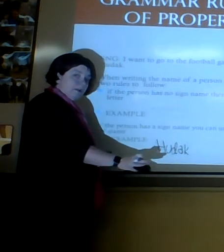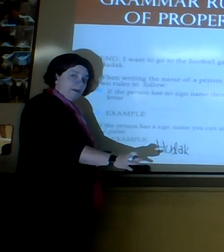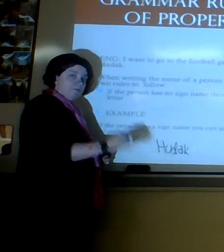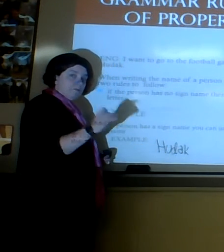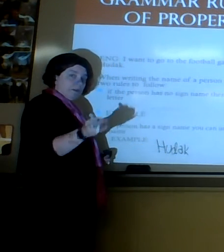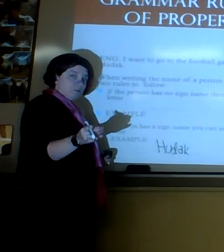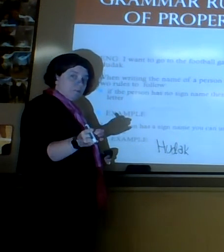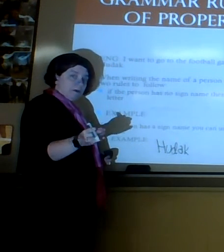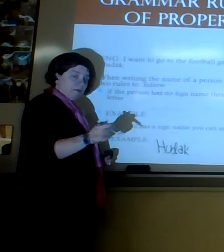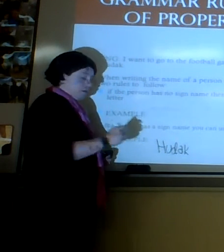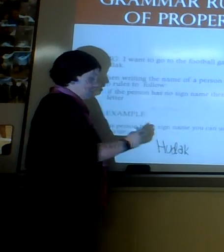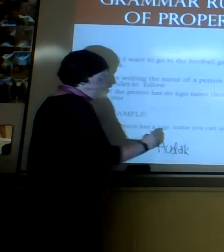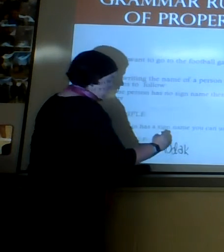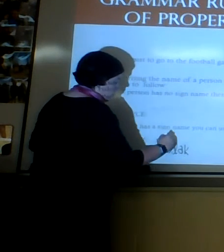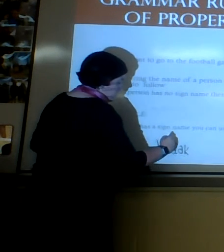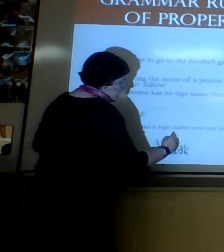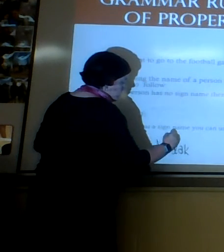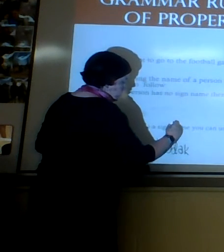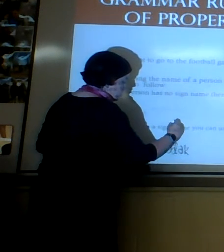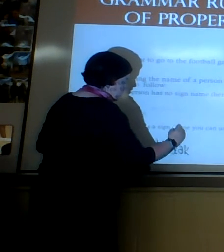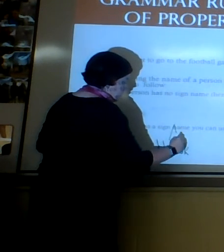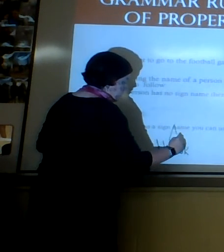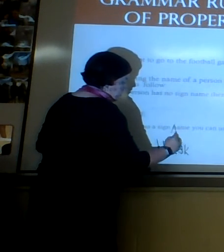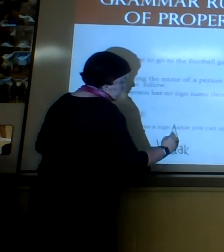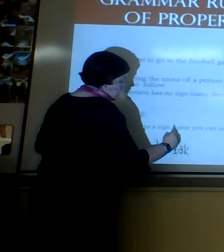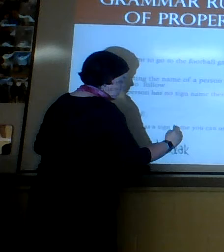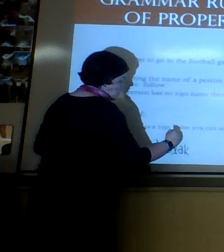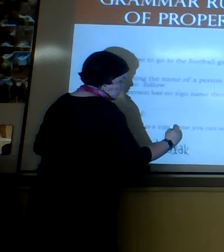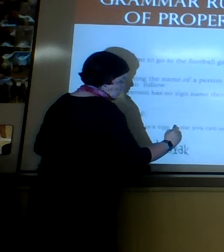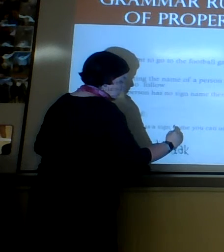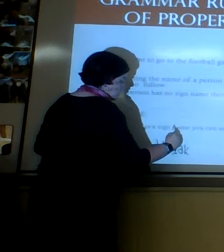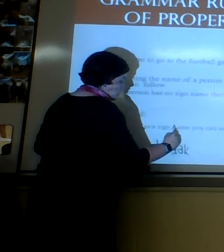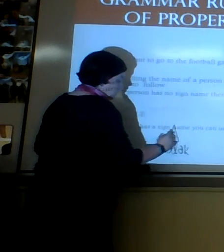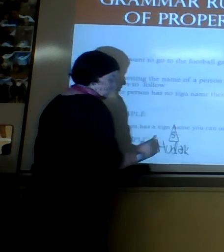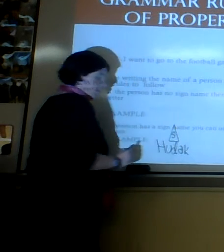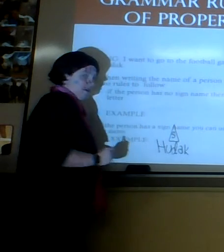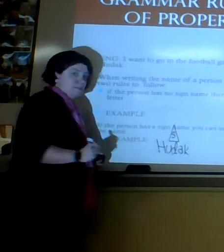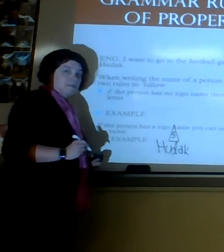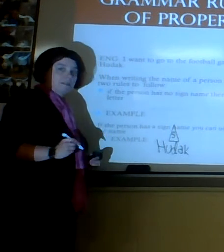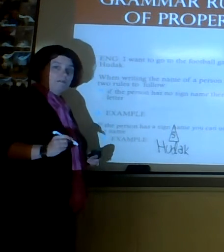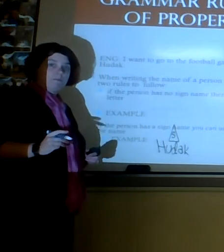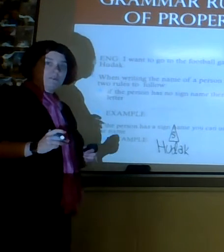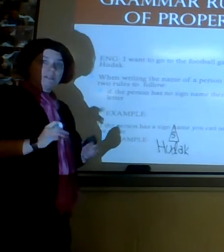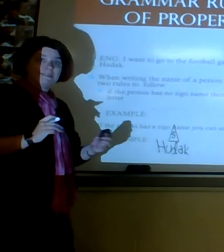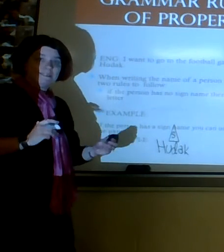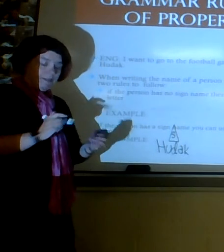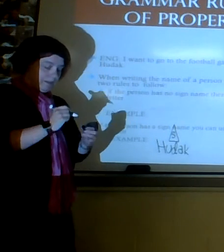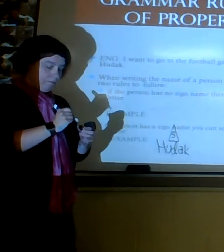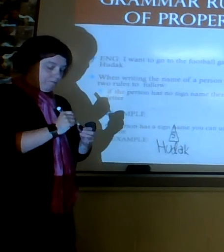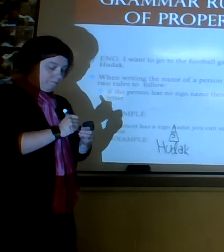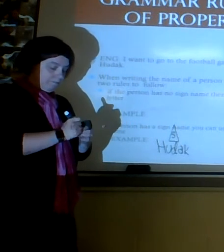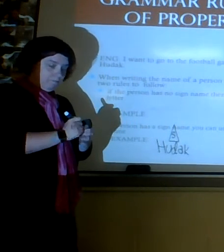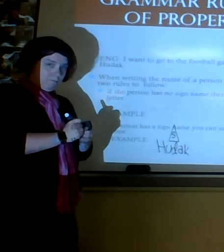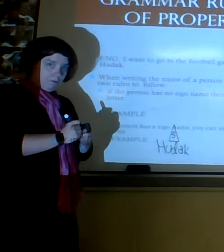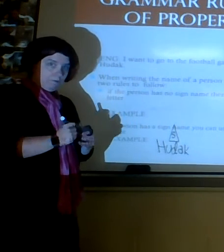have to finger spell it, I'm going to draw a triangle with an S. That represents a sign name.